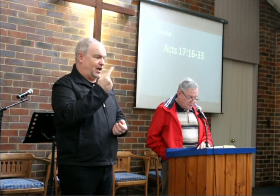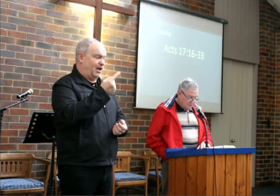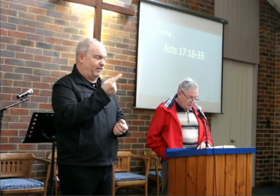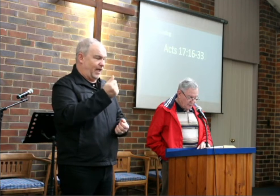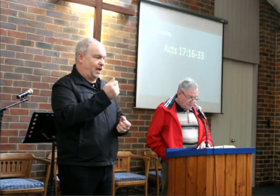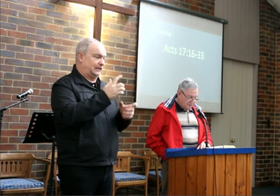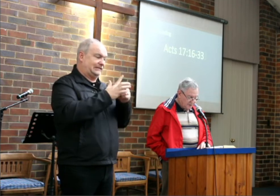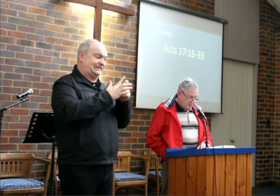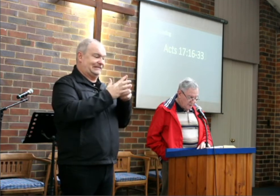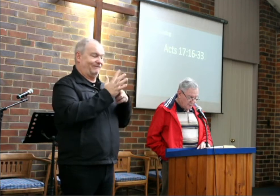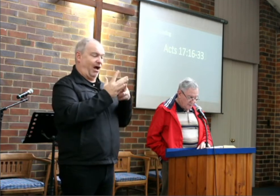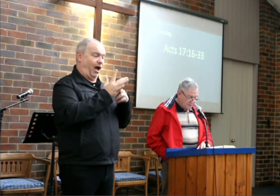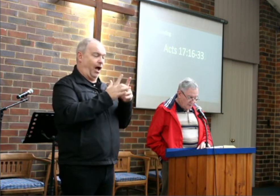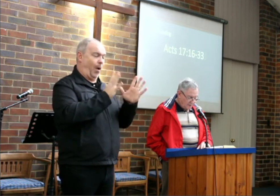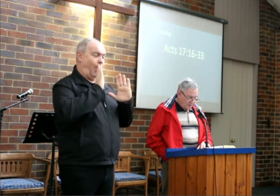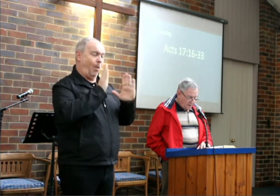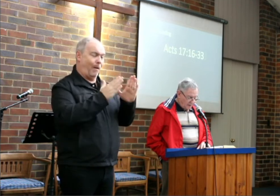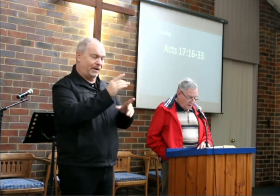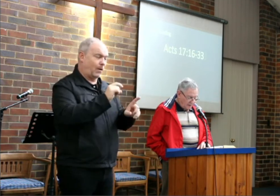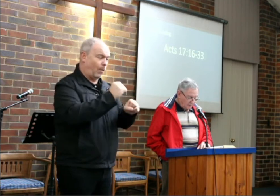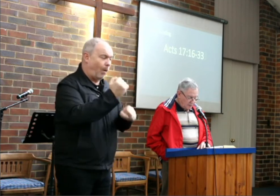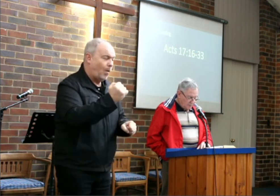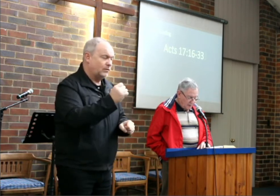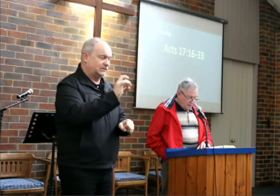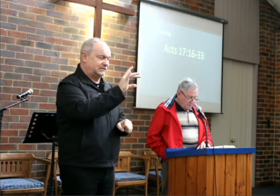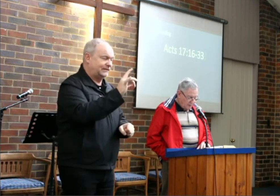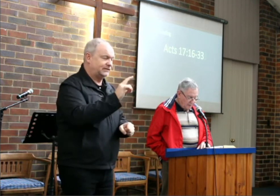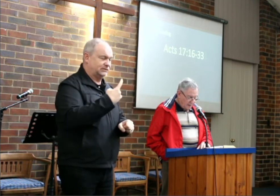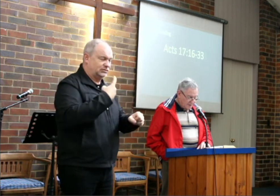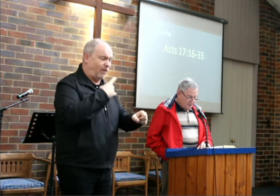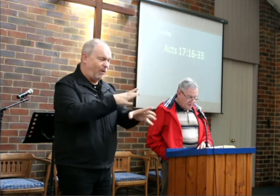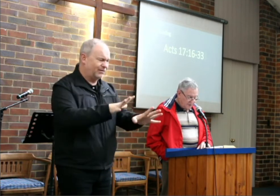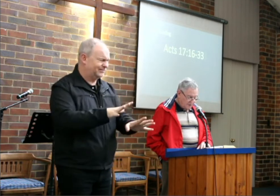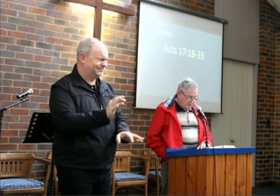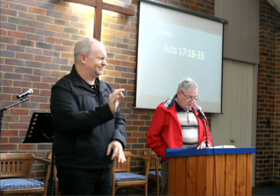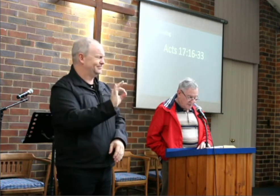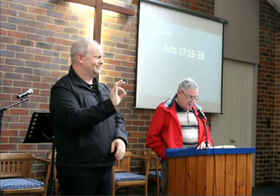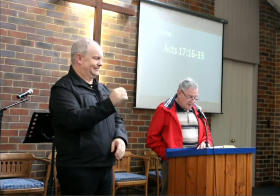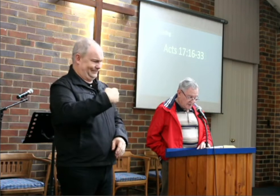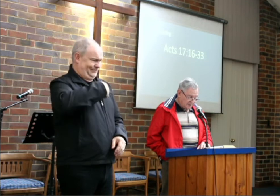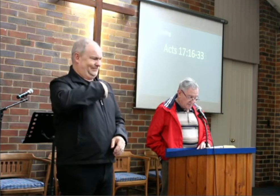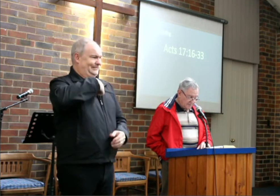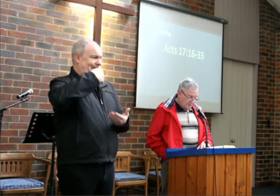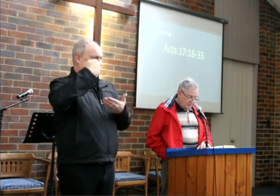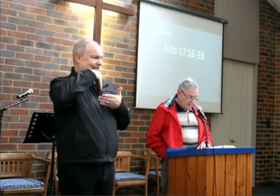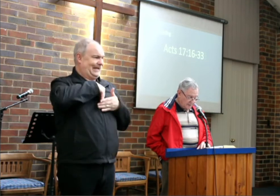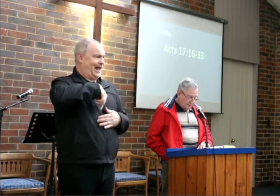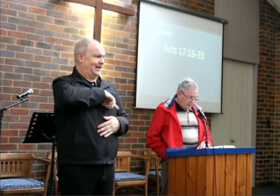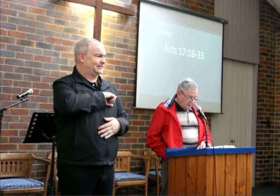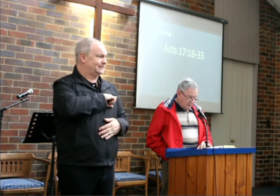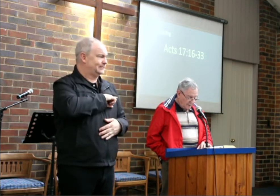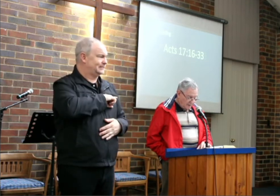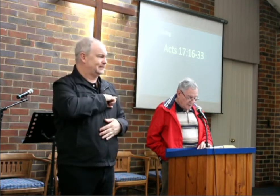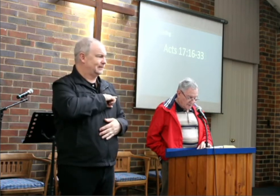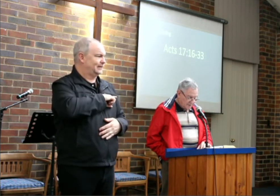or silver or stone, an image made by man's design and skill.